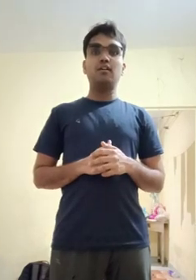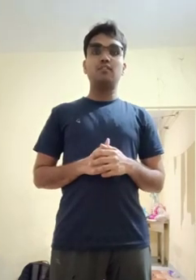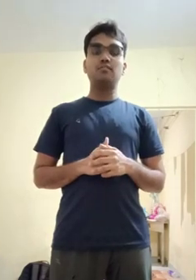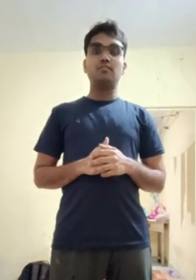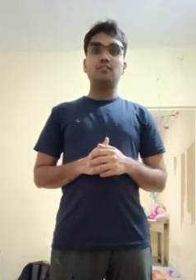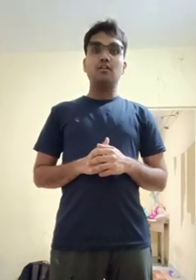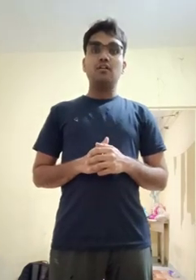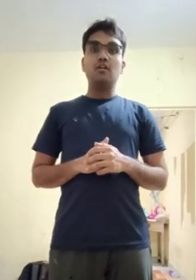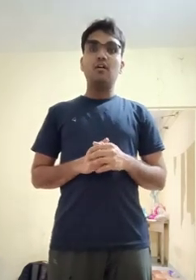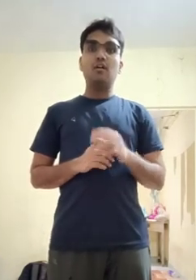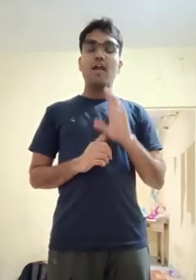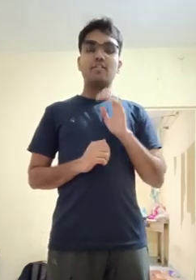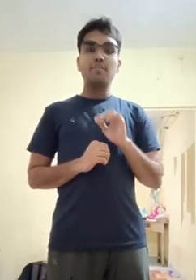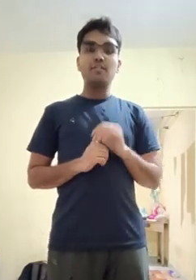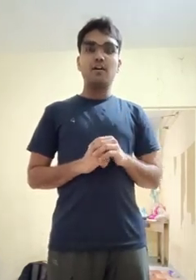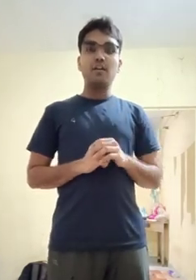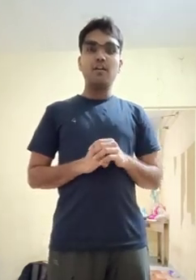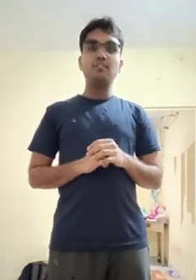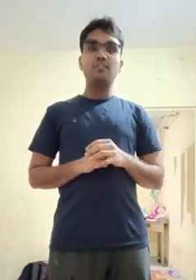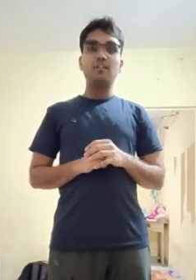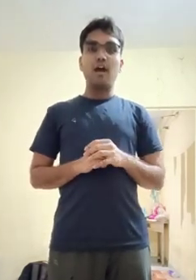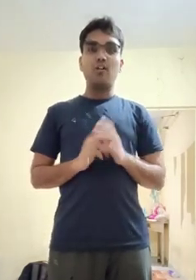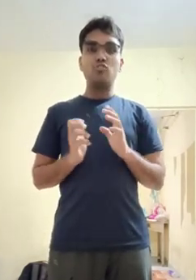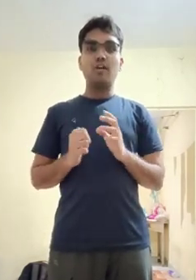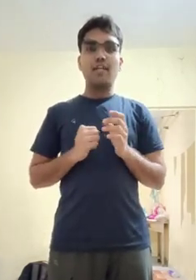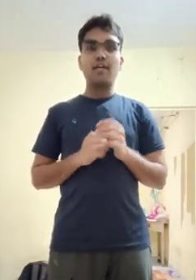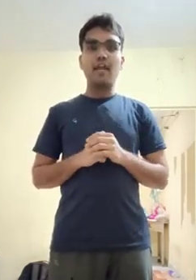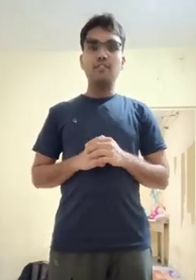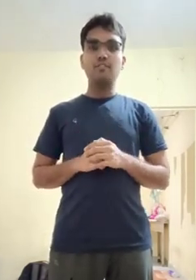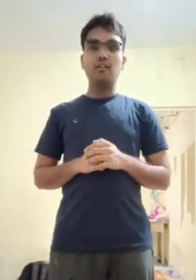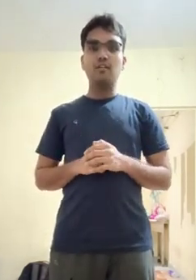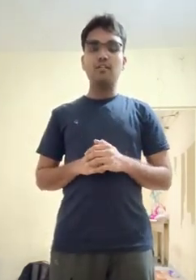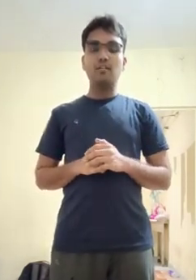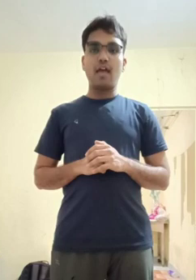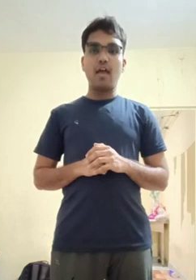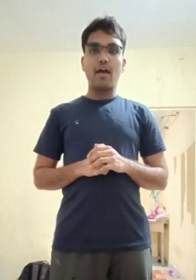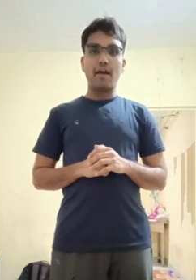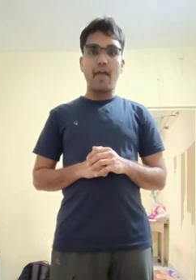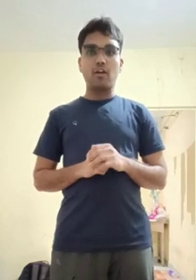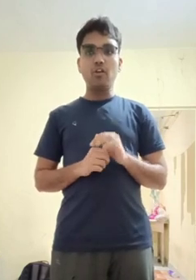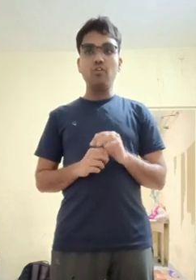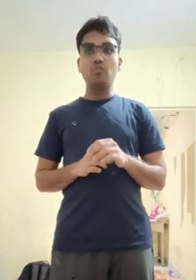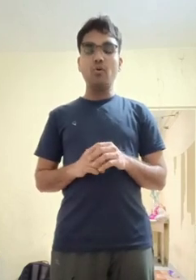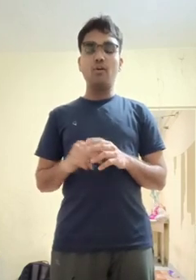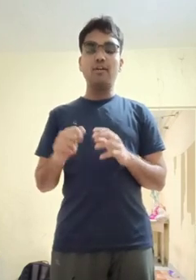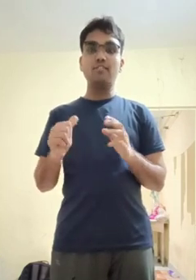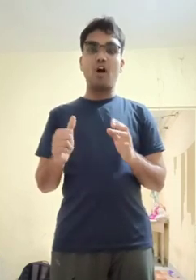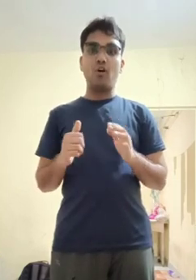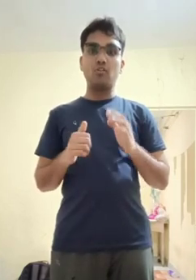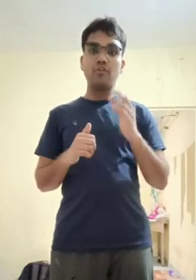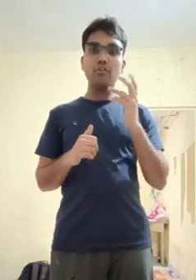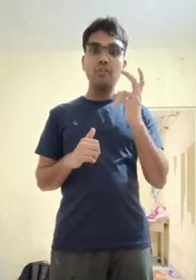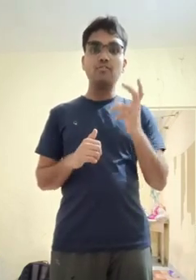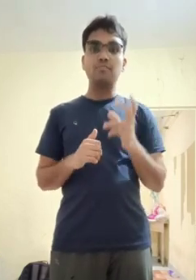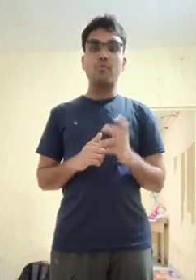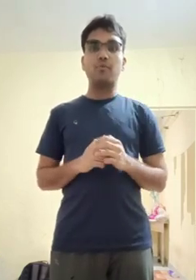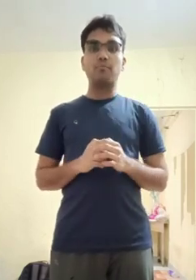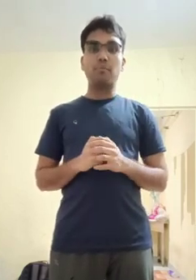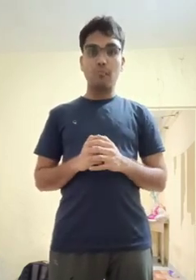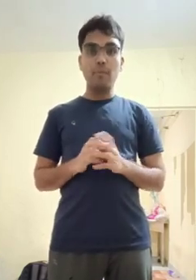discuss exception is also categorized according to its occurrence